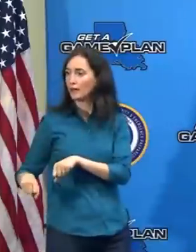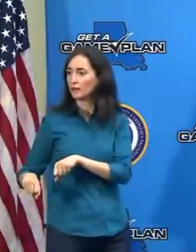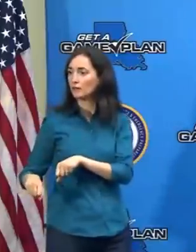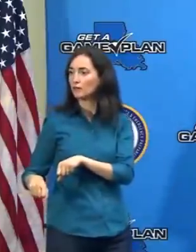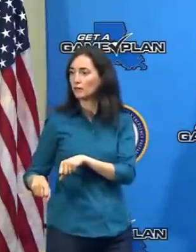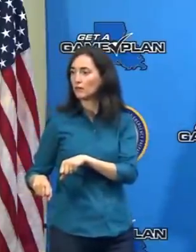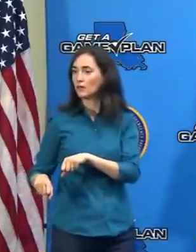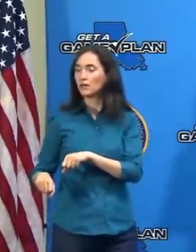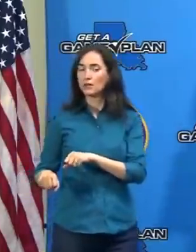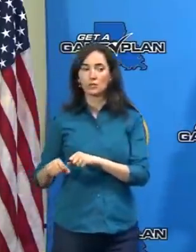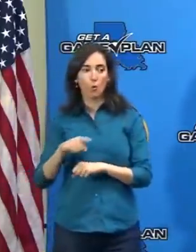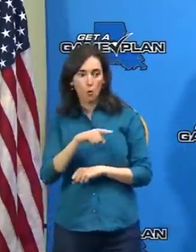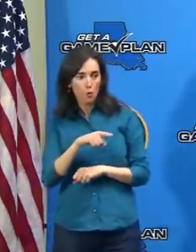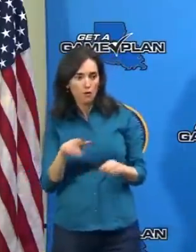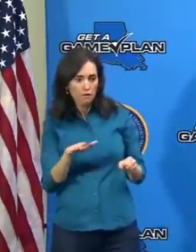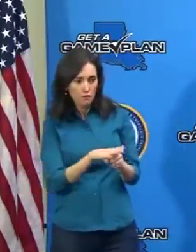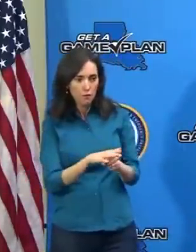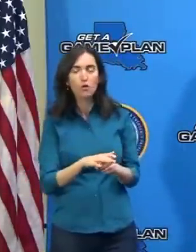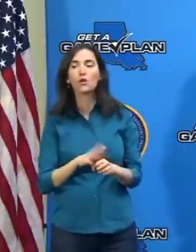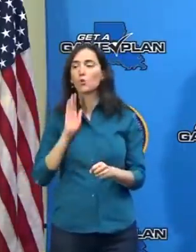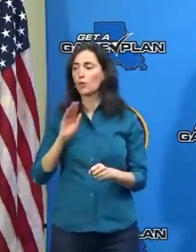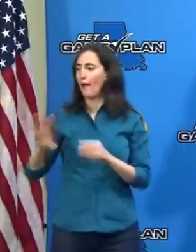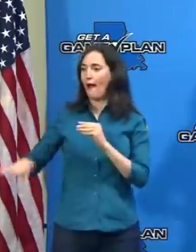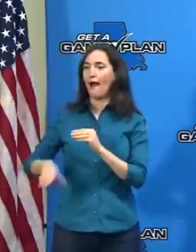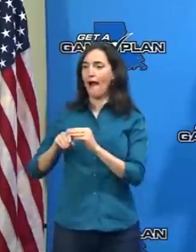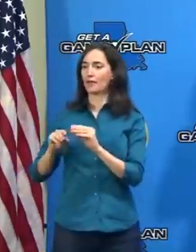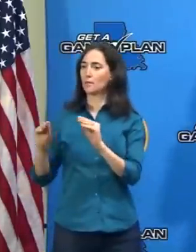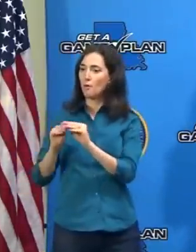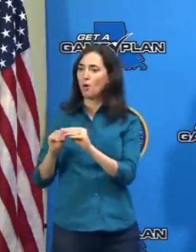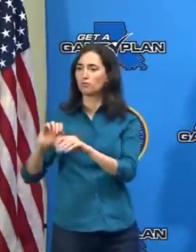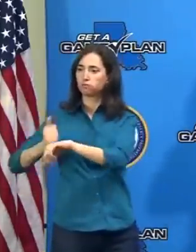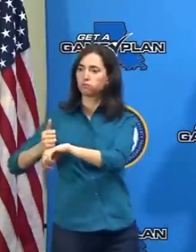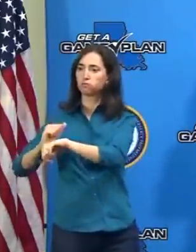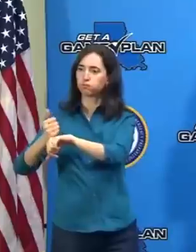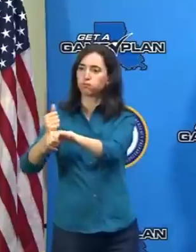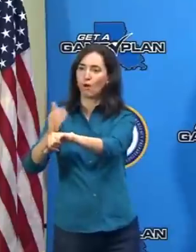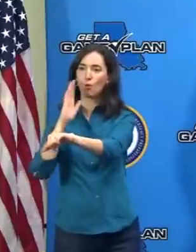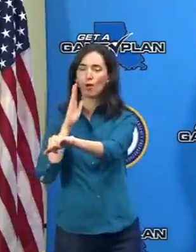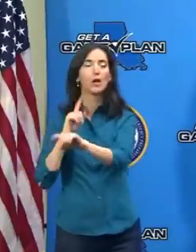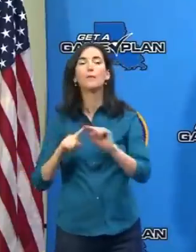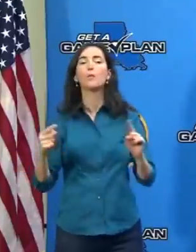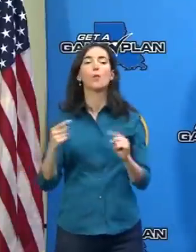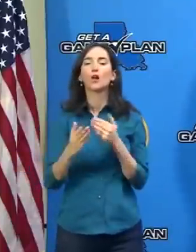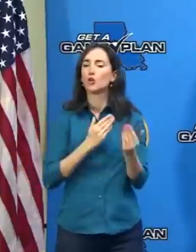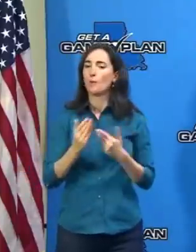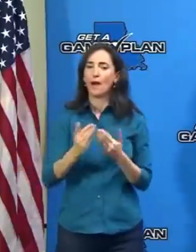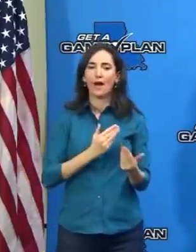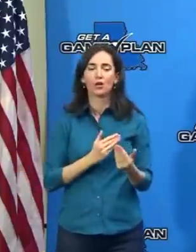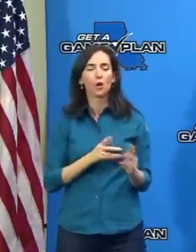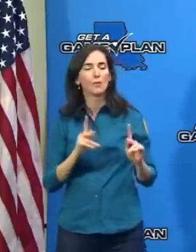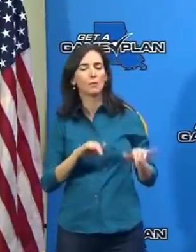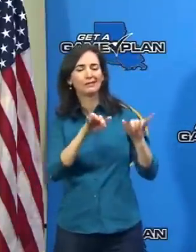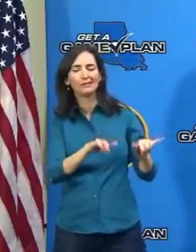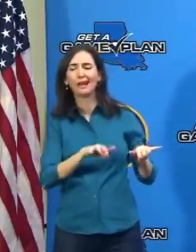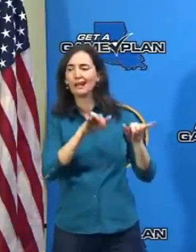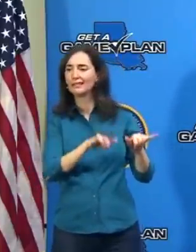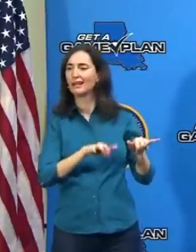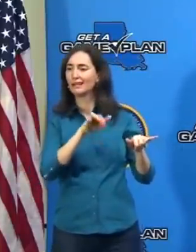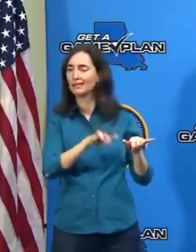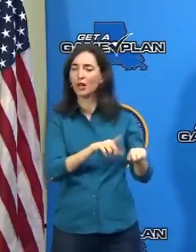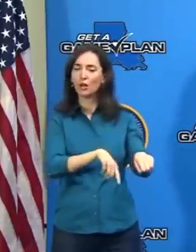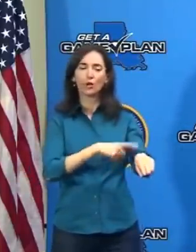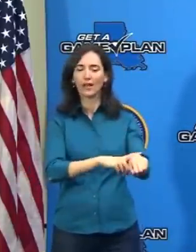capacity even more. But no matter what we do, we intend to, as quickly as possible, transition away from congregant